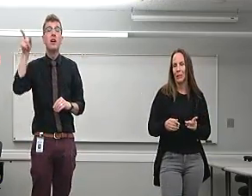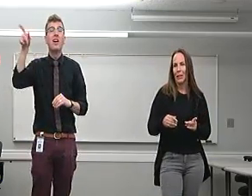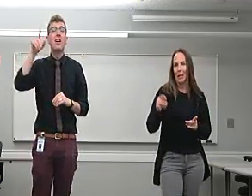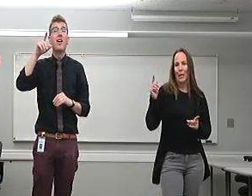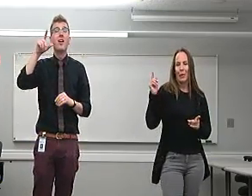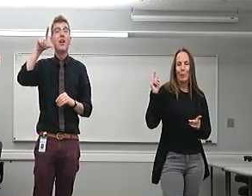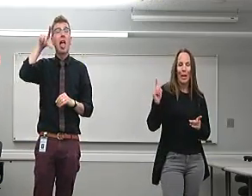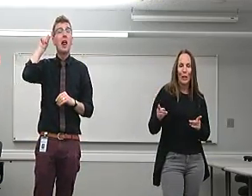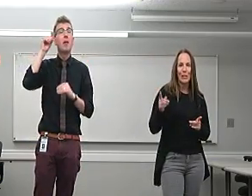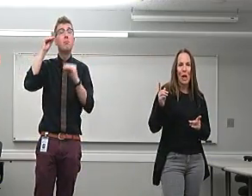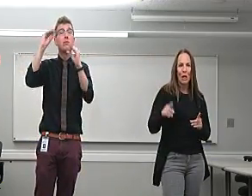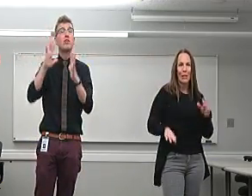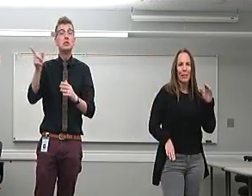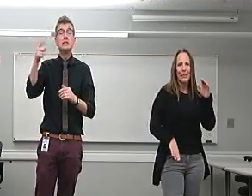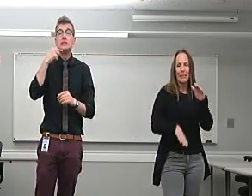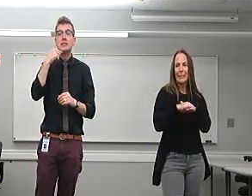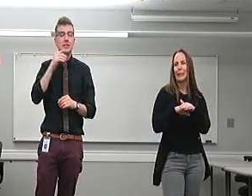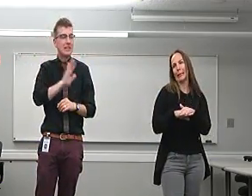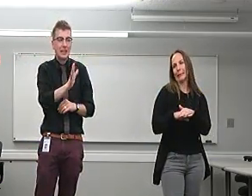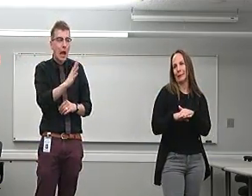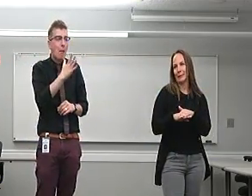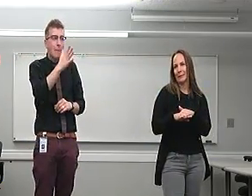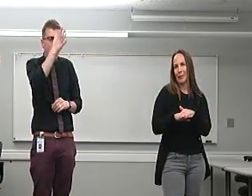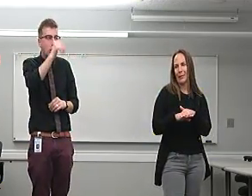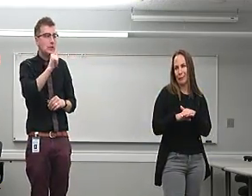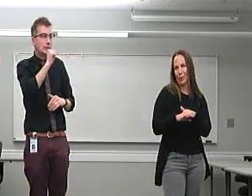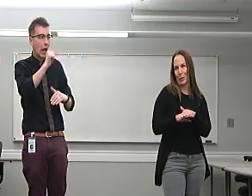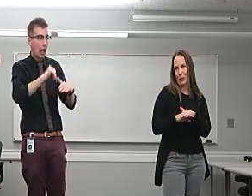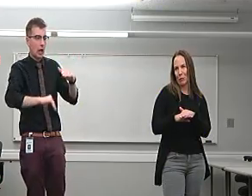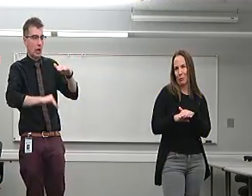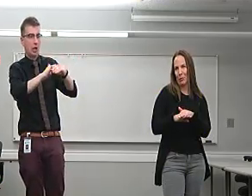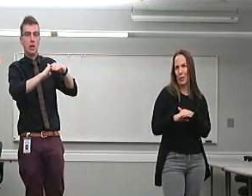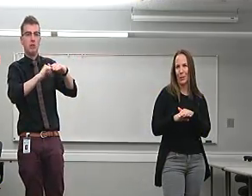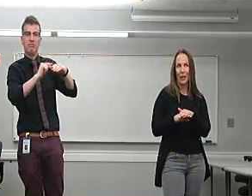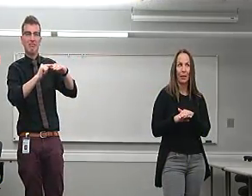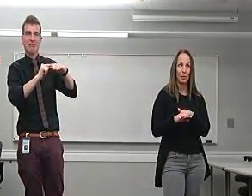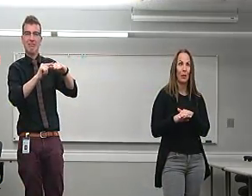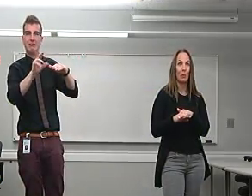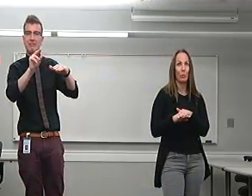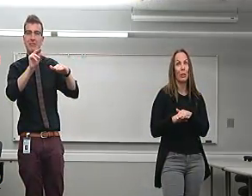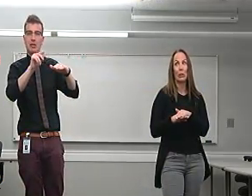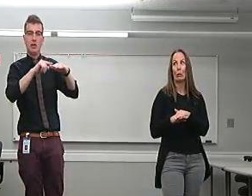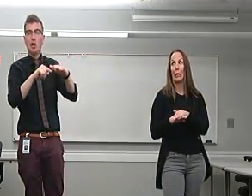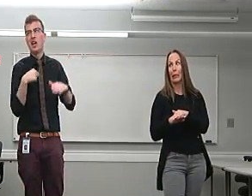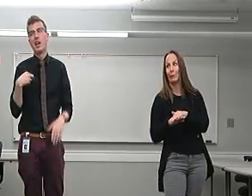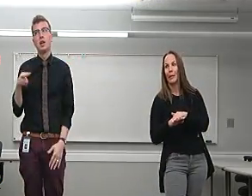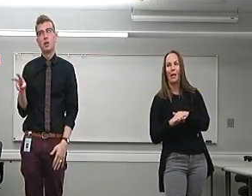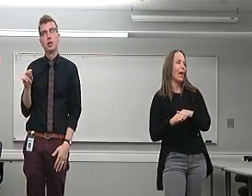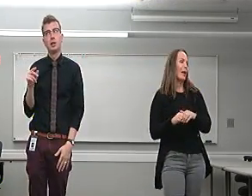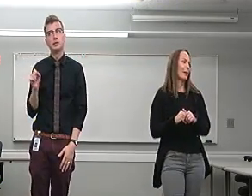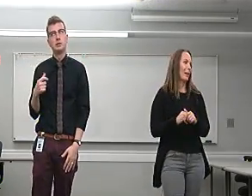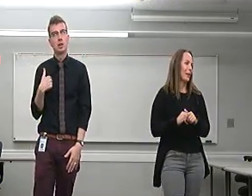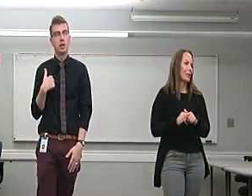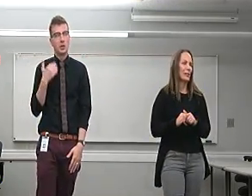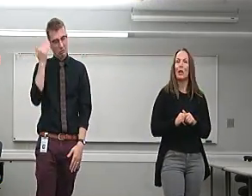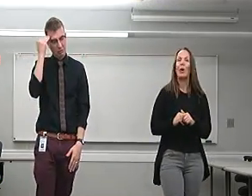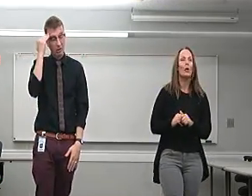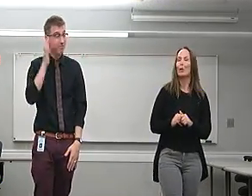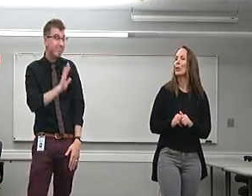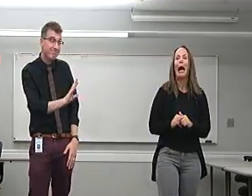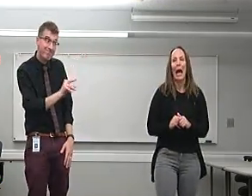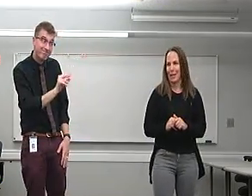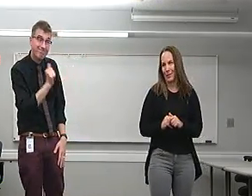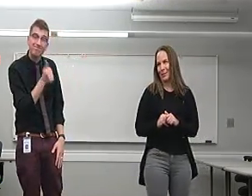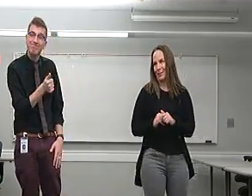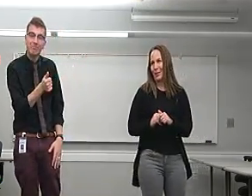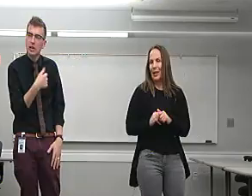parents aren't the ceiling of language. And I was like, no, I'm pretty sure I am. And she said, no, you're not. And